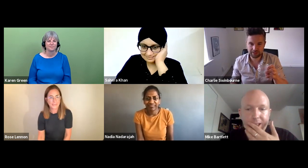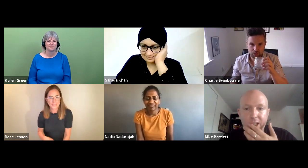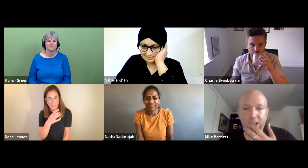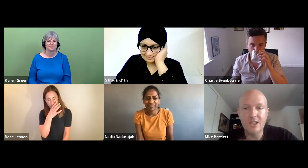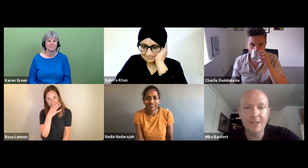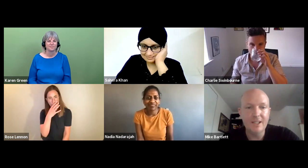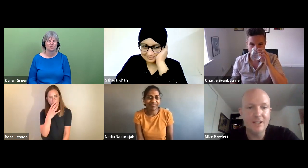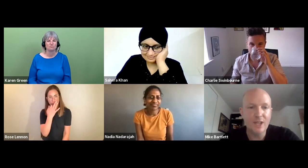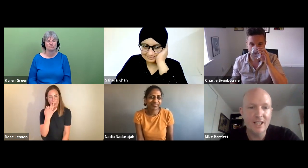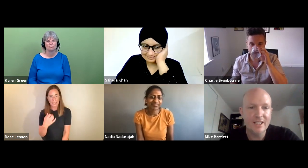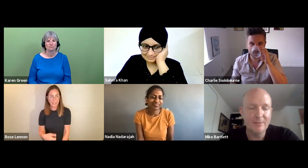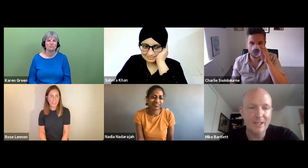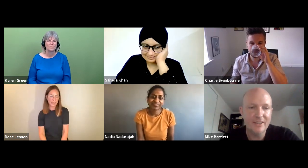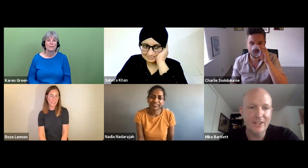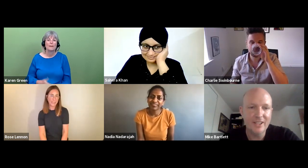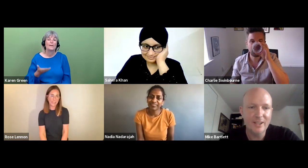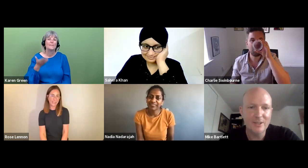I used to be the adrenaline person, and I would lock